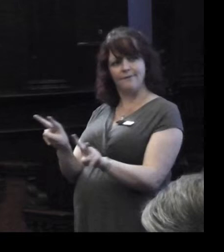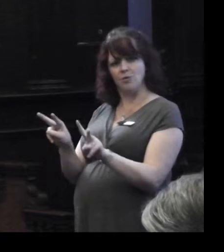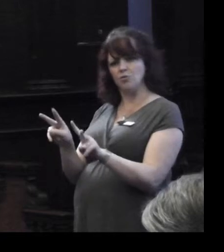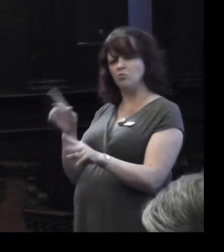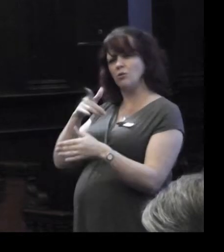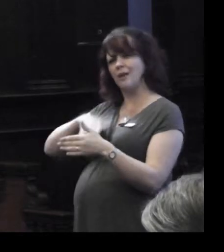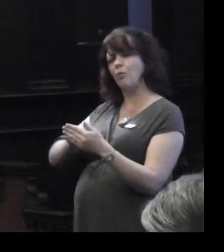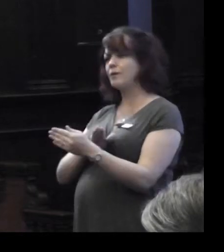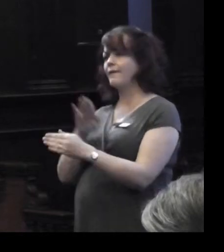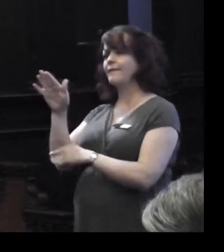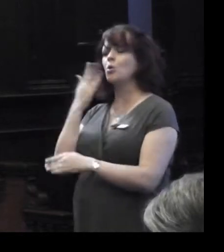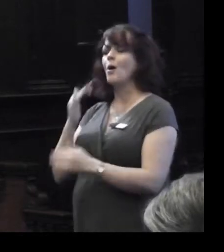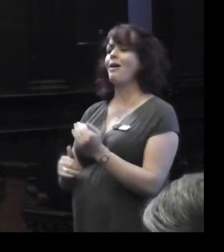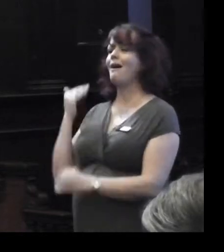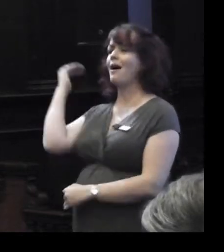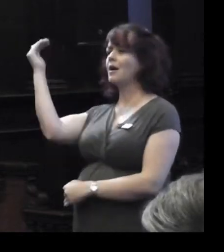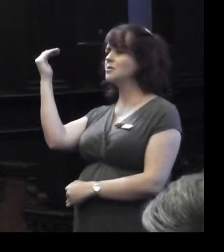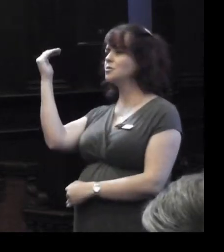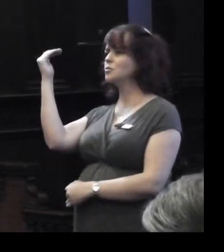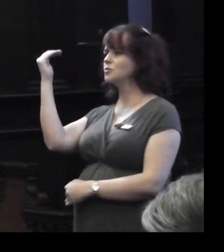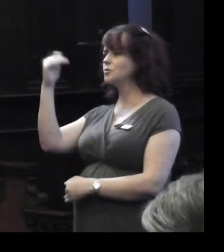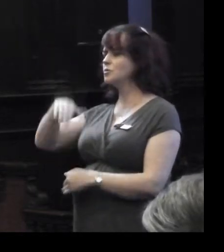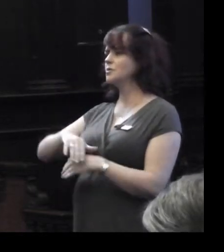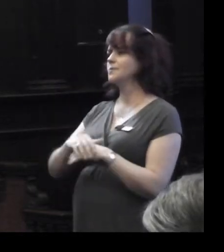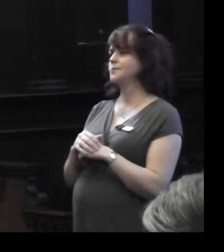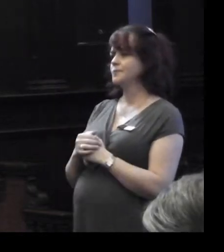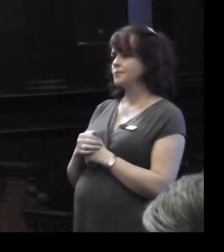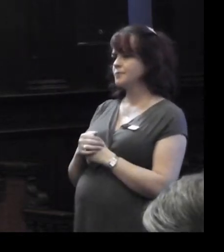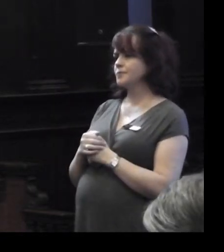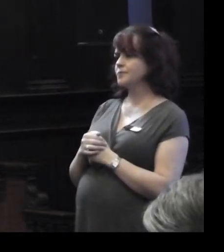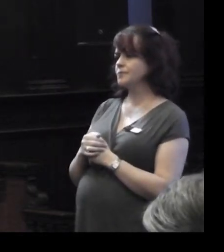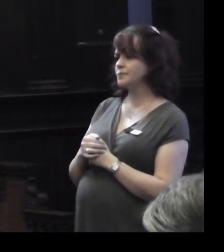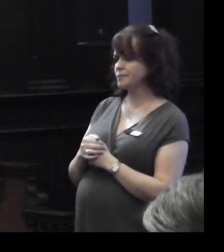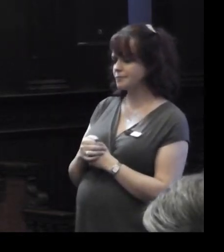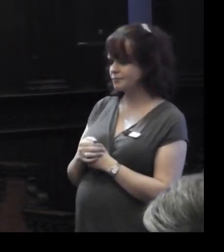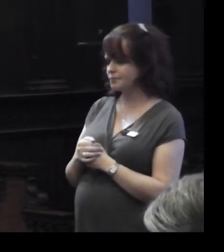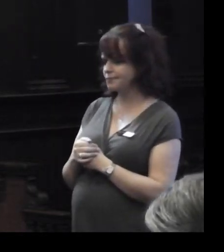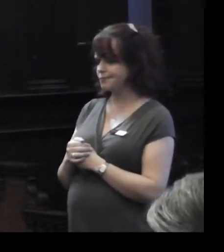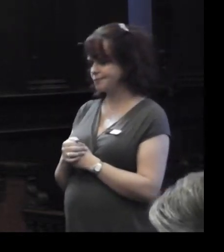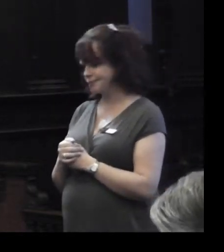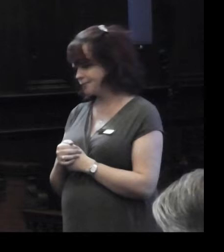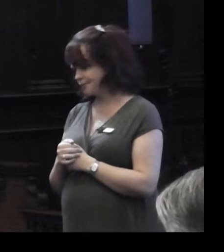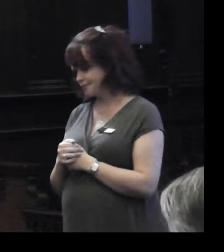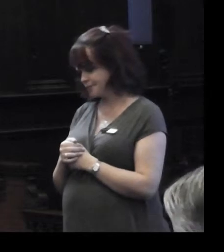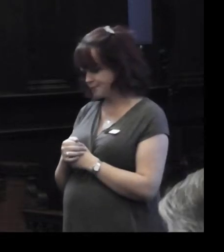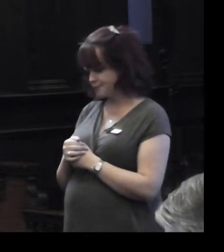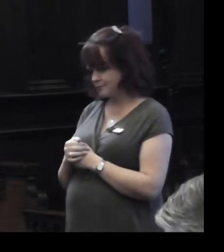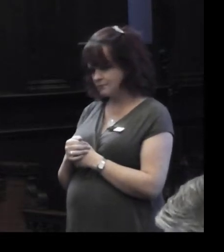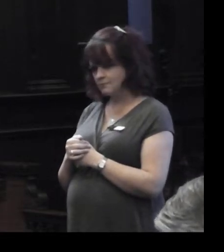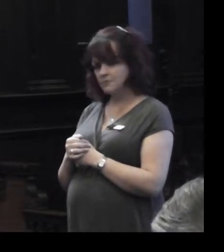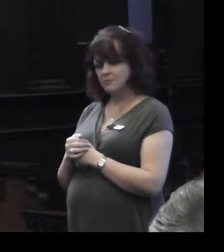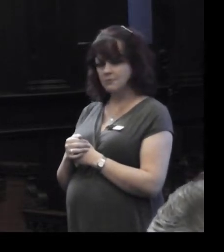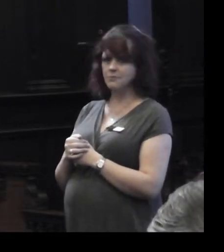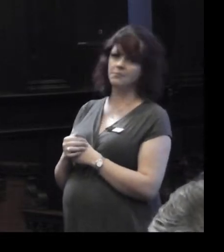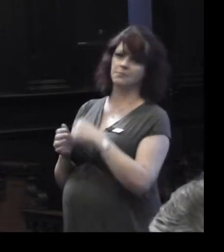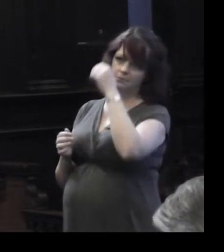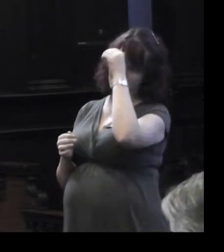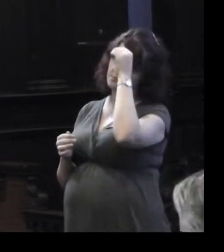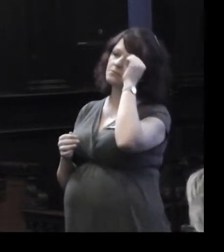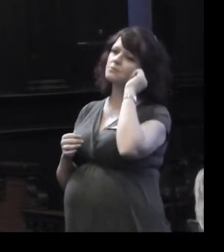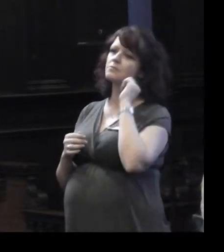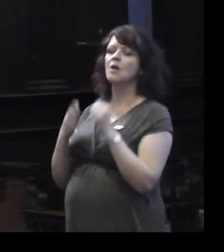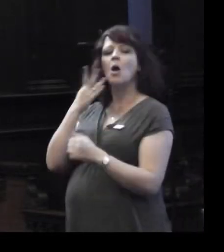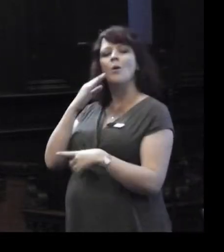was powerful enough to influence even the most cynical of students. Whilst liaising with Greater